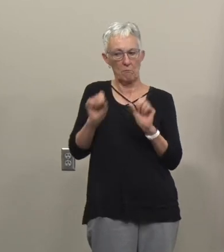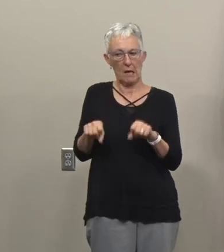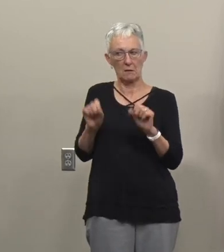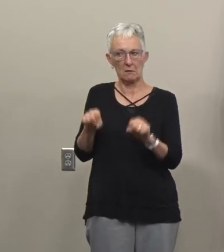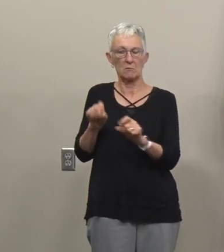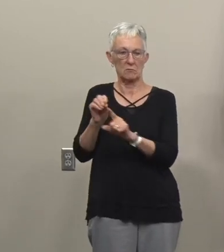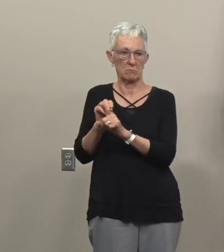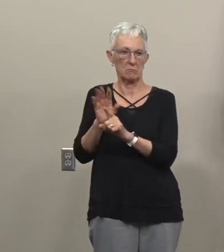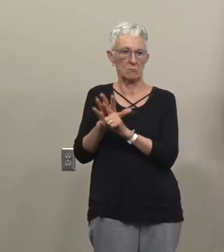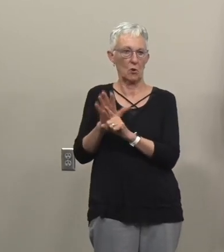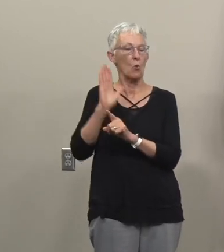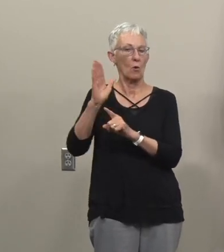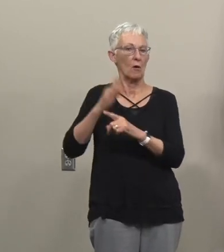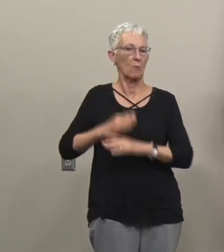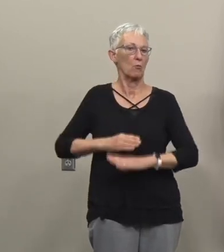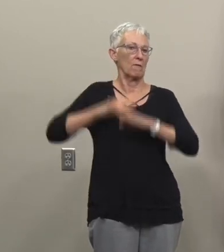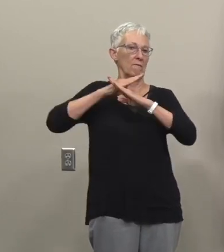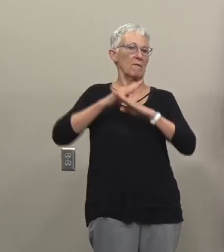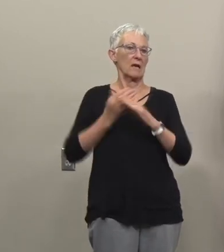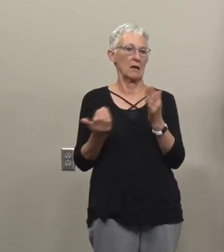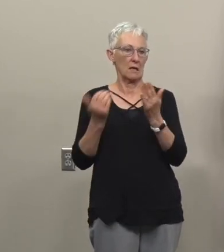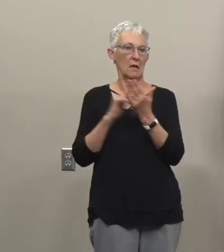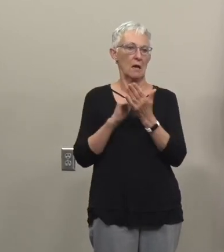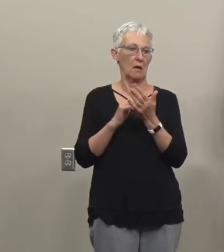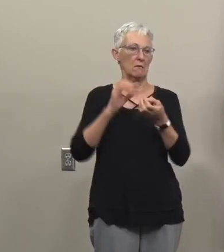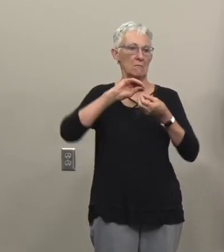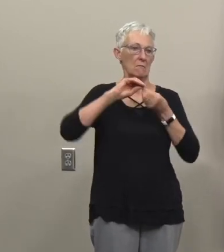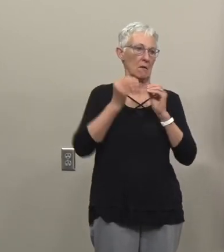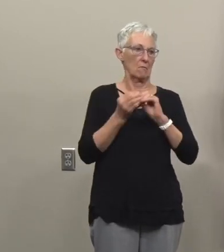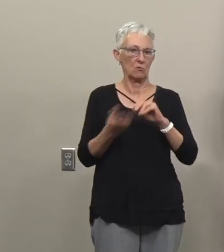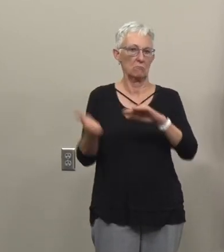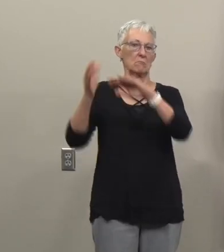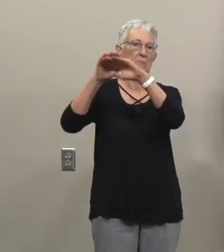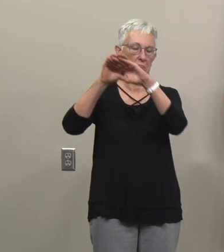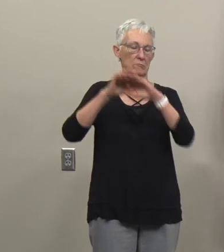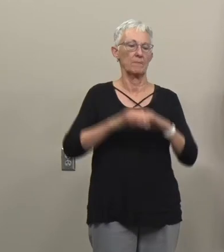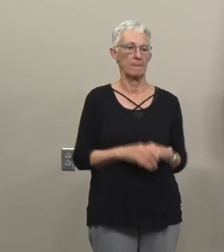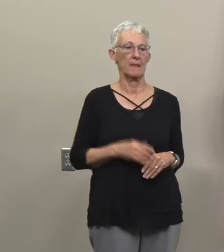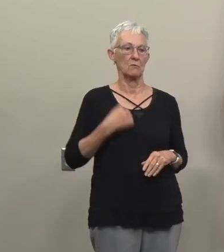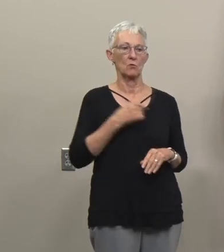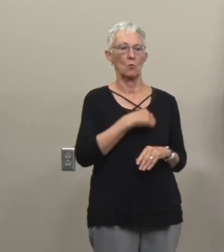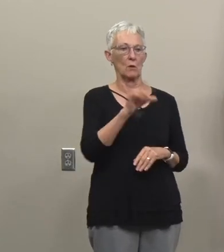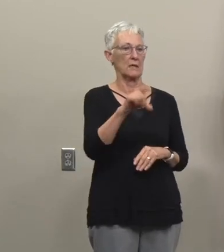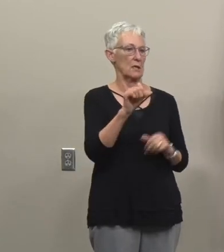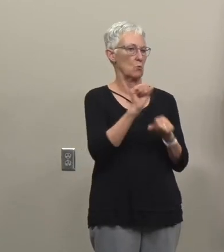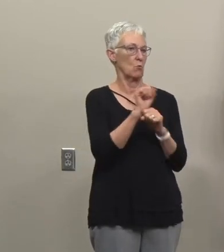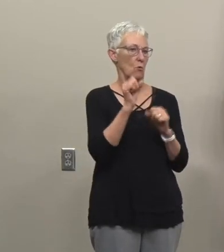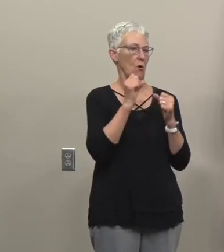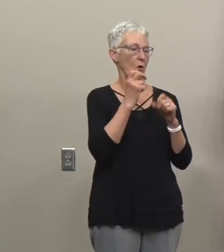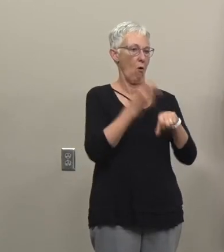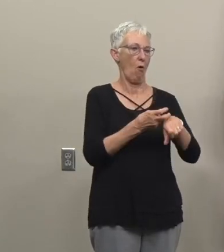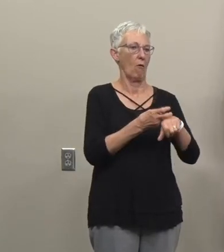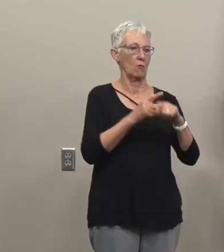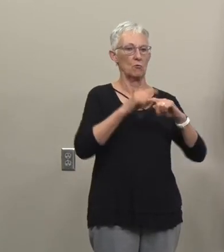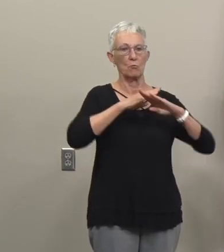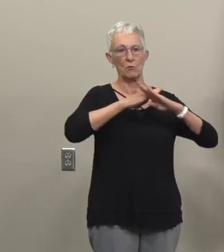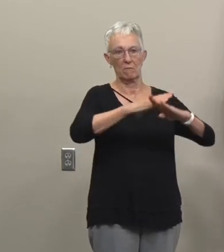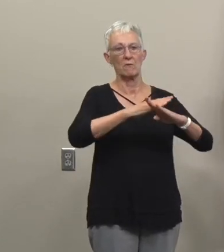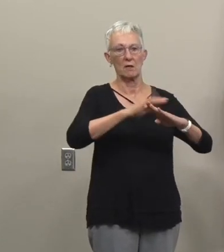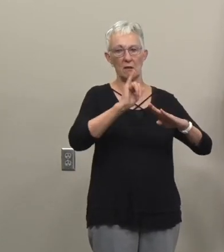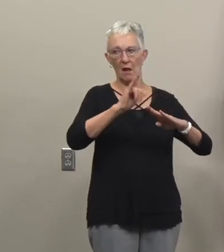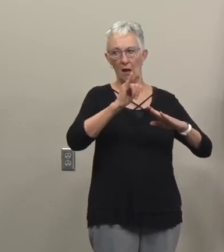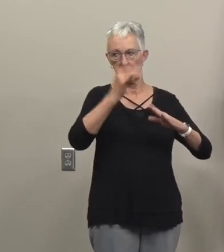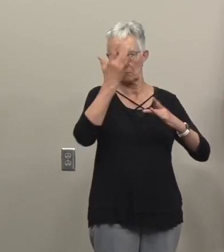Our local team is committed to building these capacities and doing everything we can to prevent such a resurgence. But we can't do it